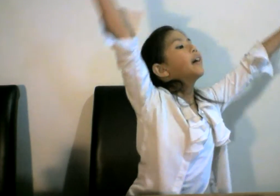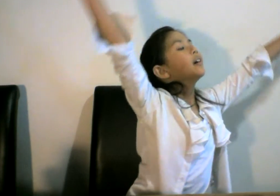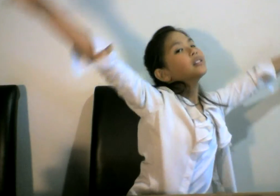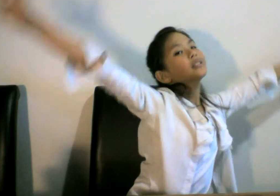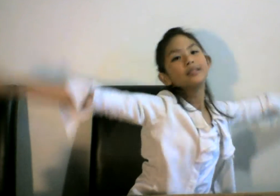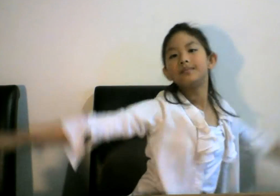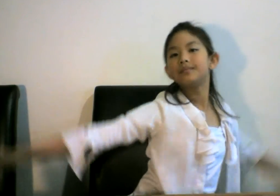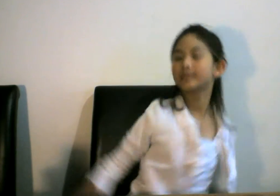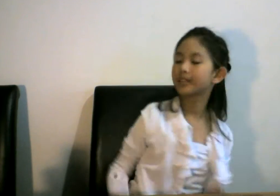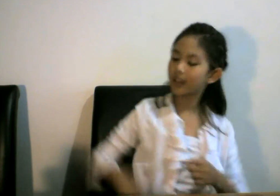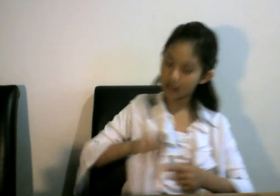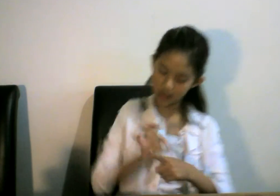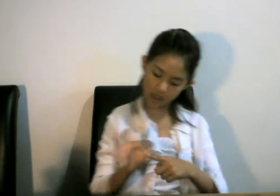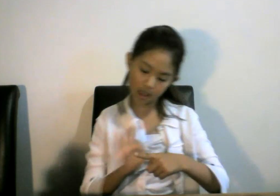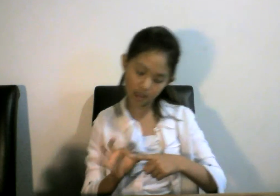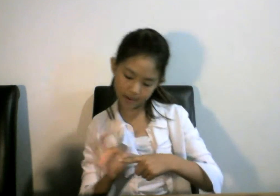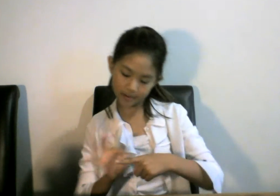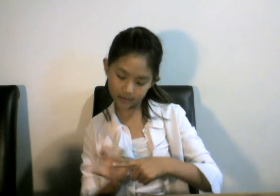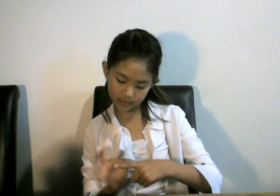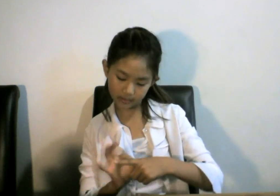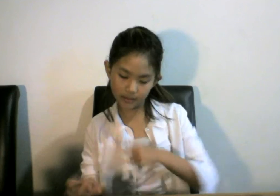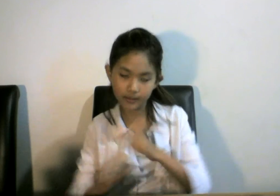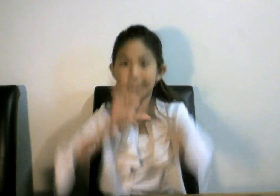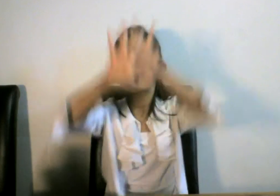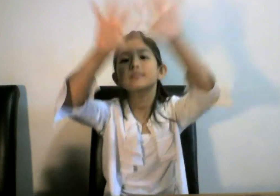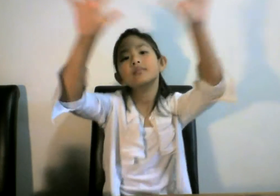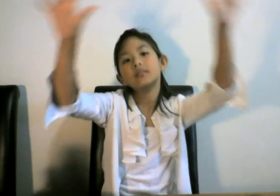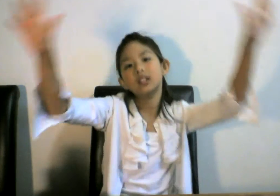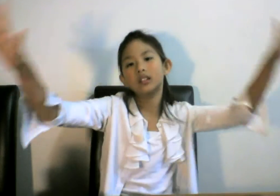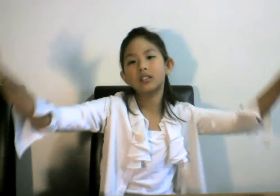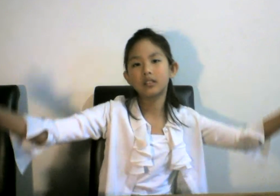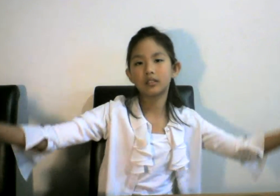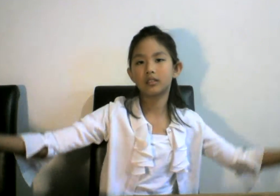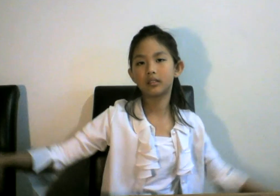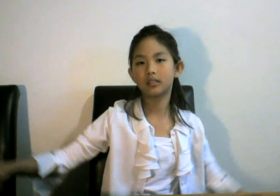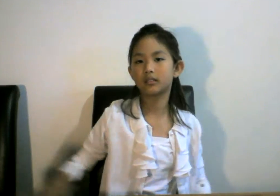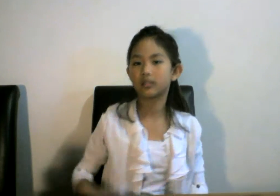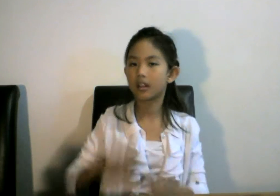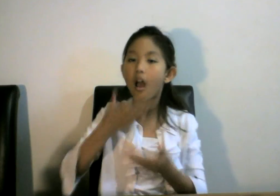firework. Come on, let your colors burst. Make 'em go